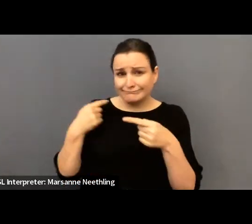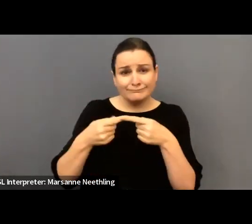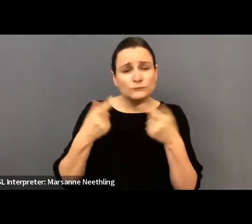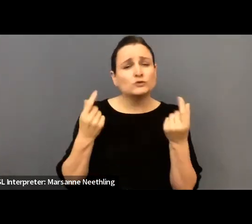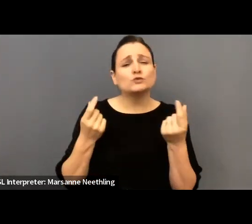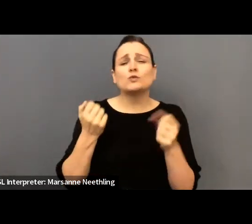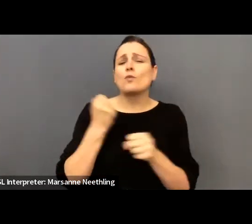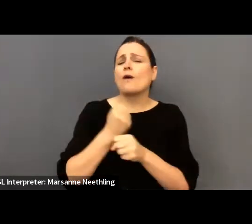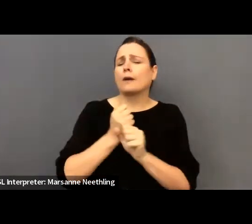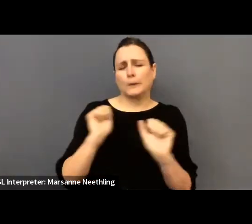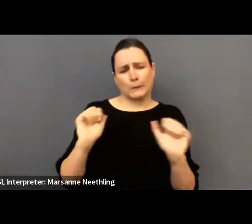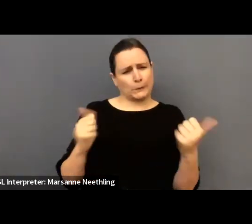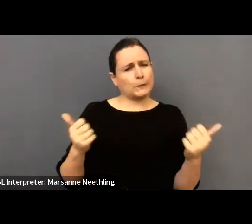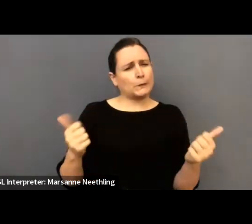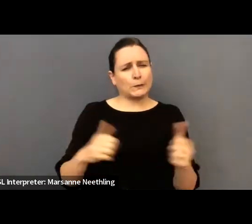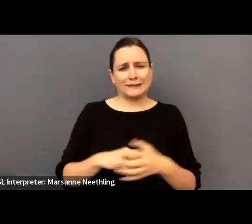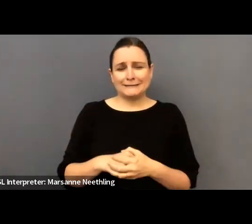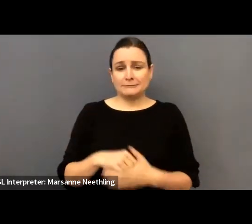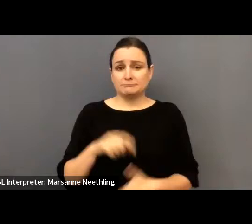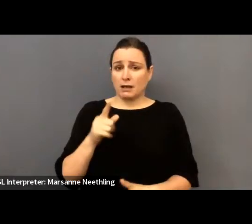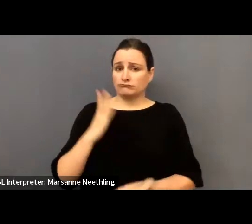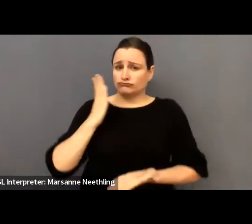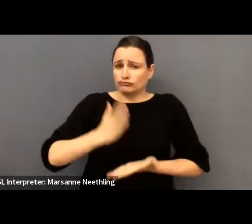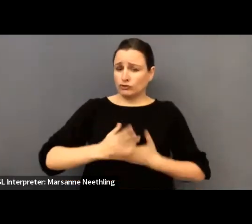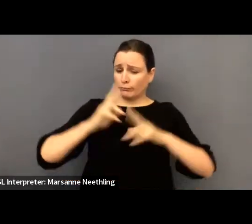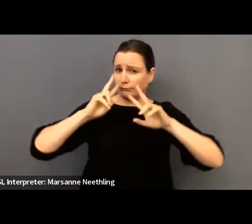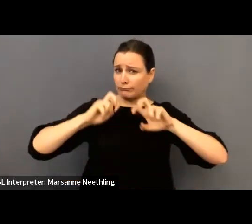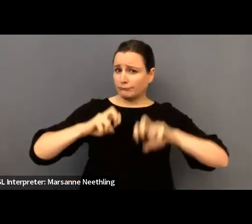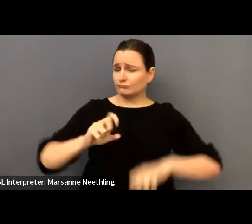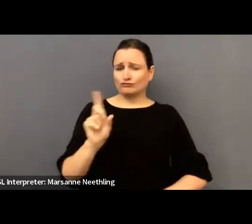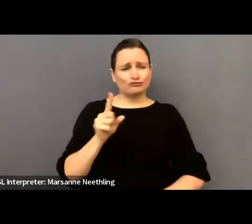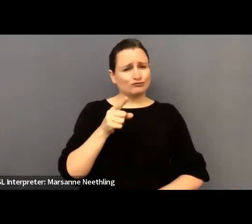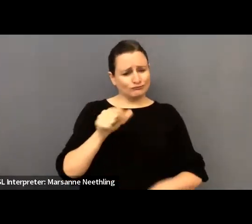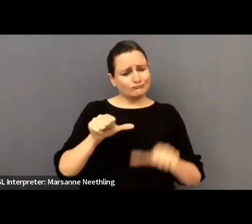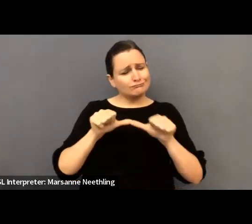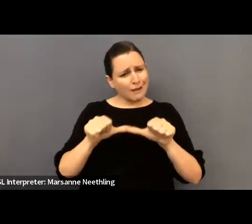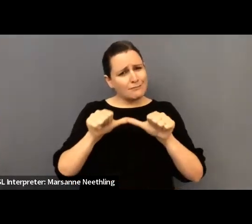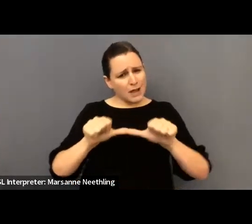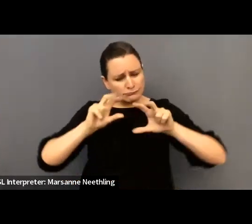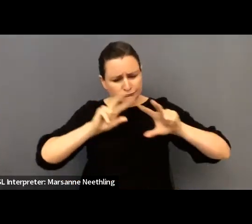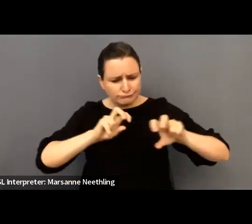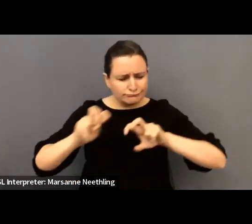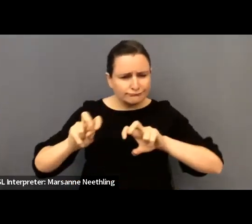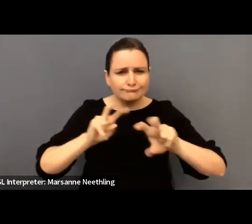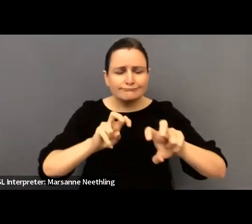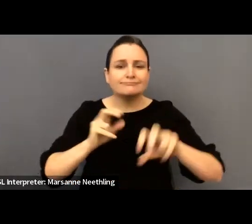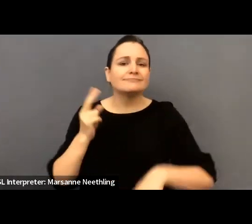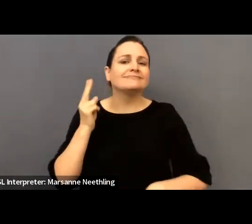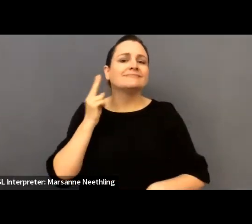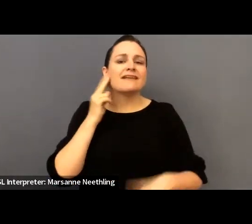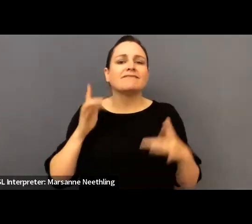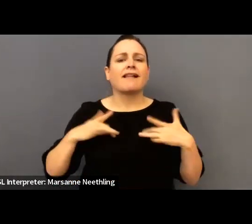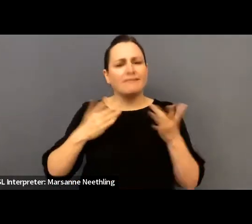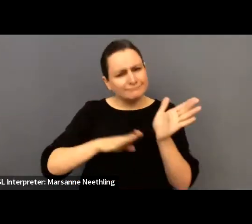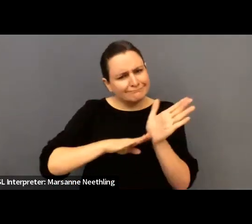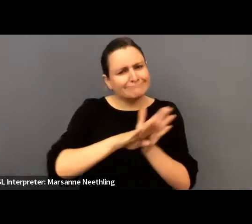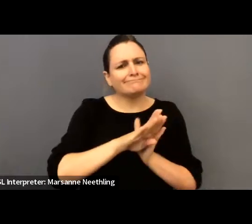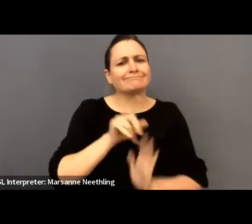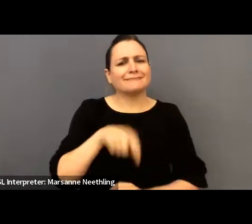studying to improve the quality of life of deaf people. I'm particularly interested in the poem June